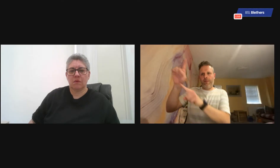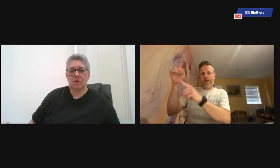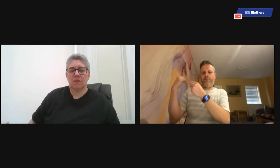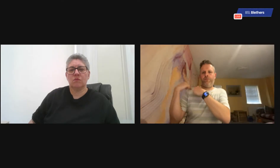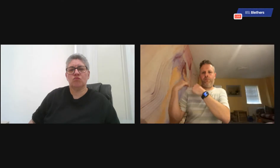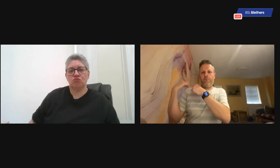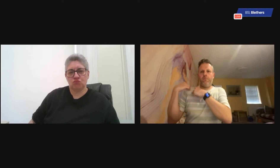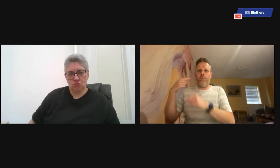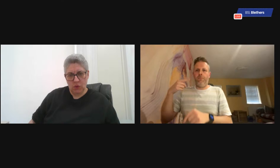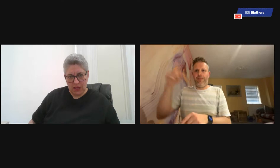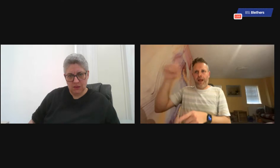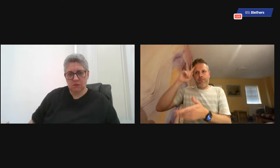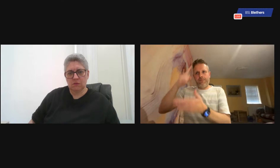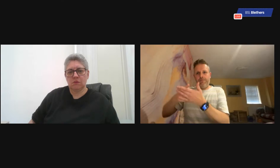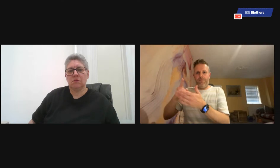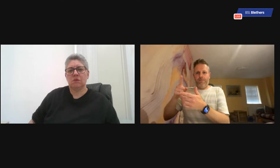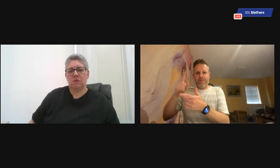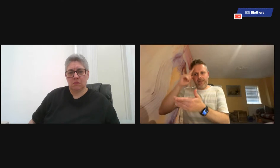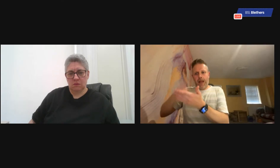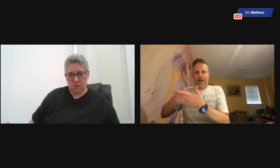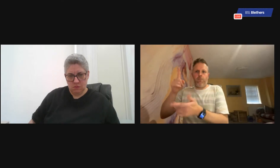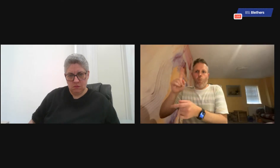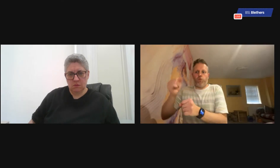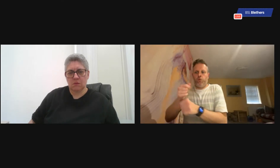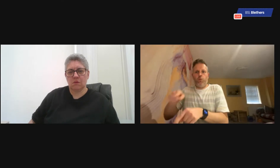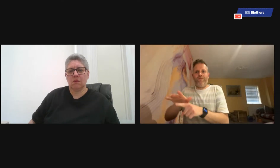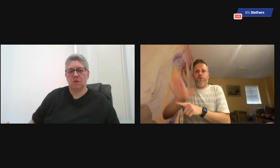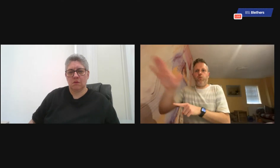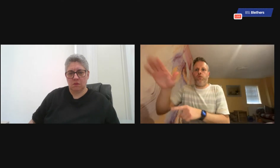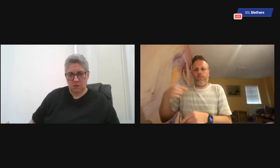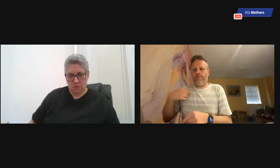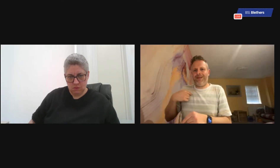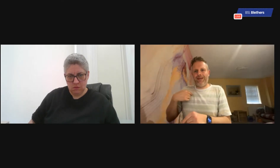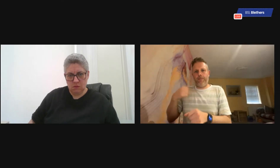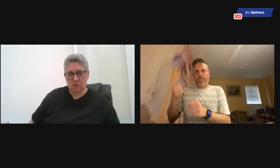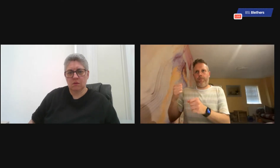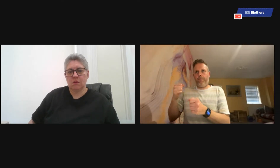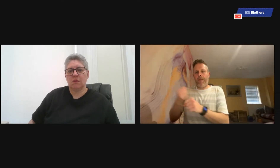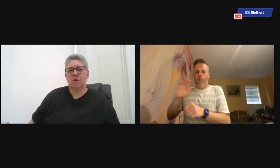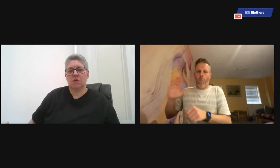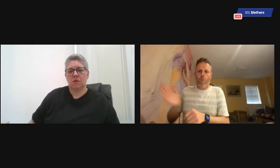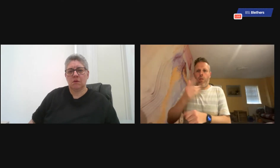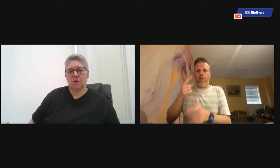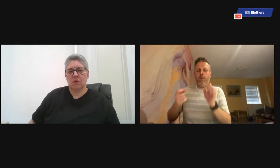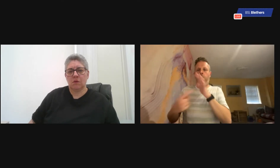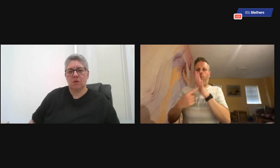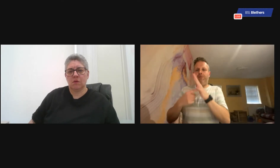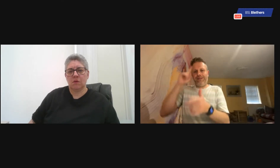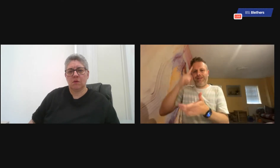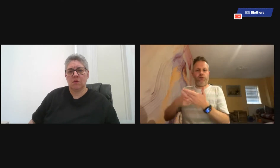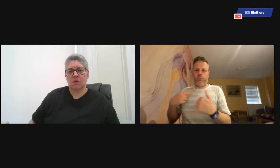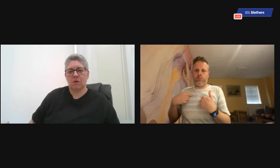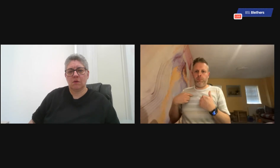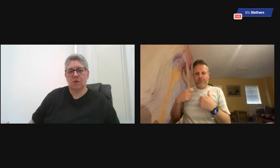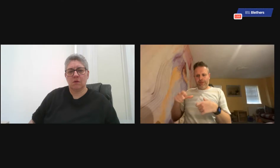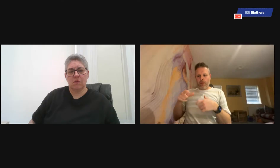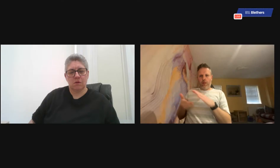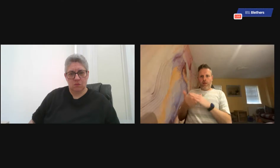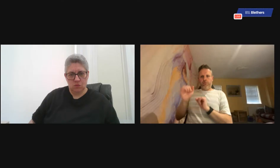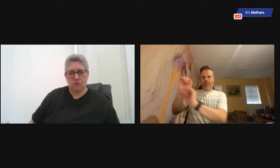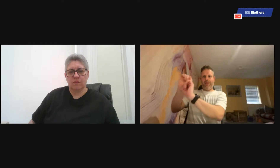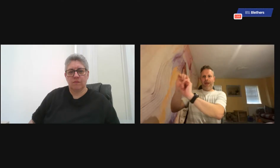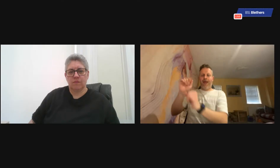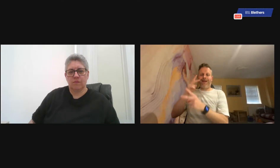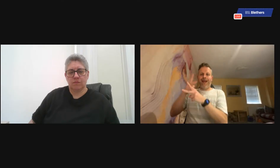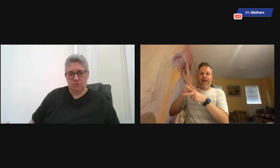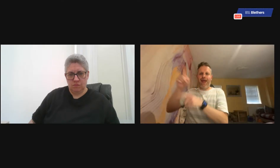child. They're still under the responsibility of the council, the local authority. So it means that